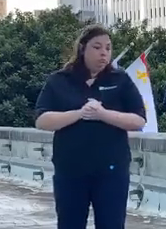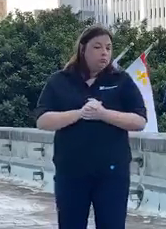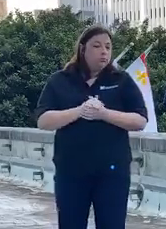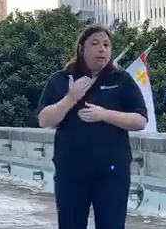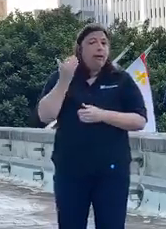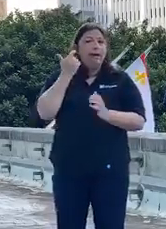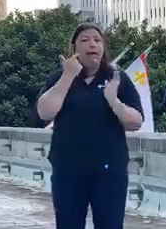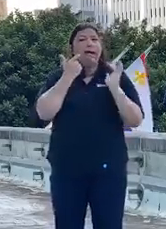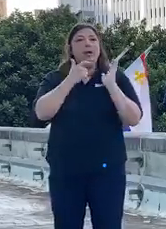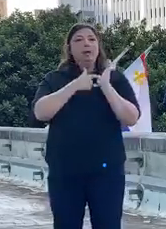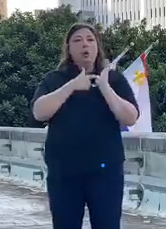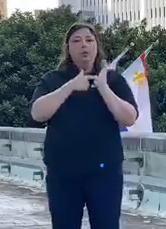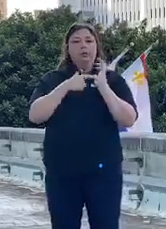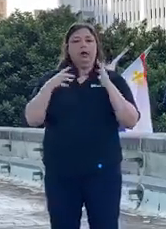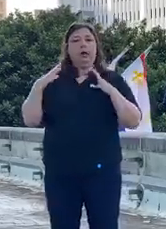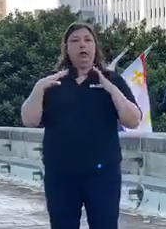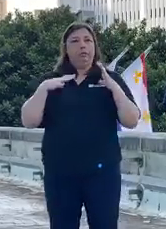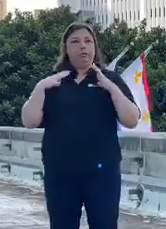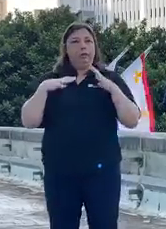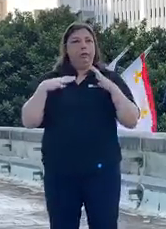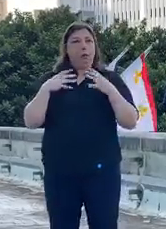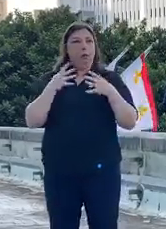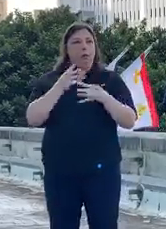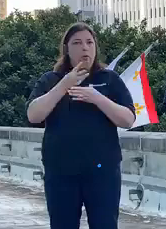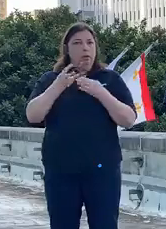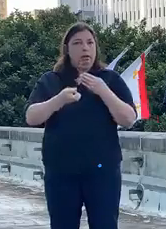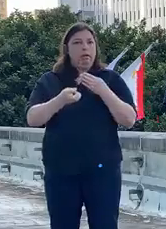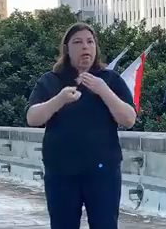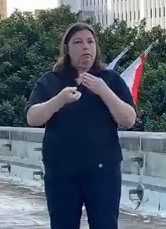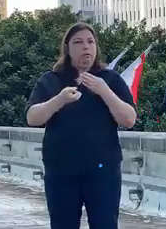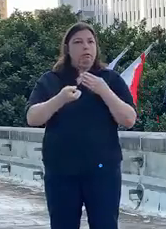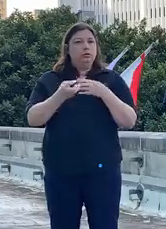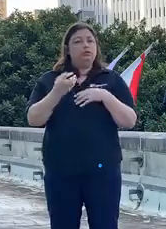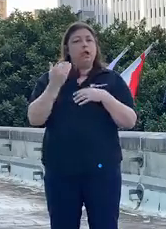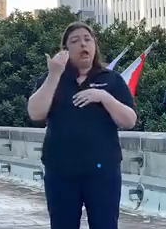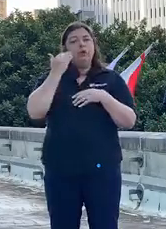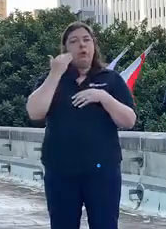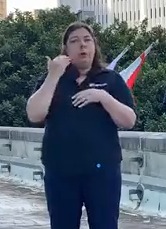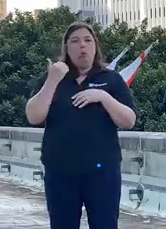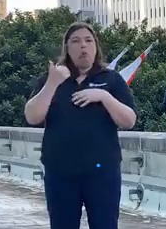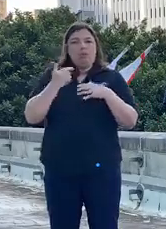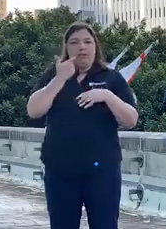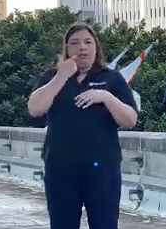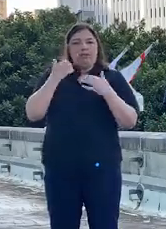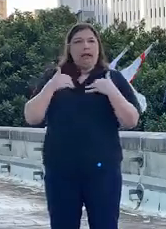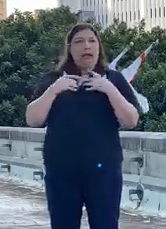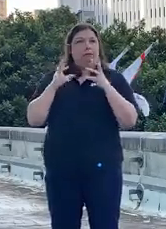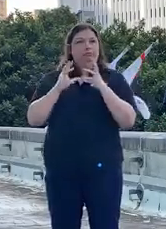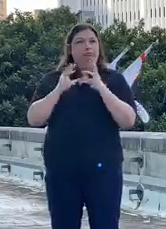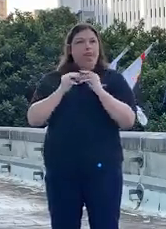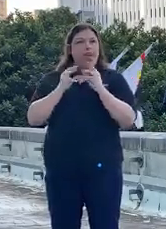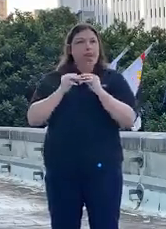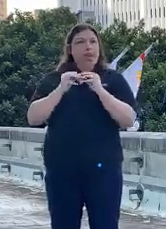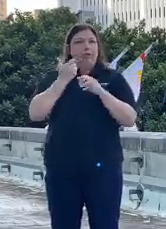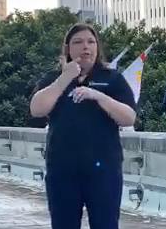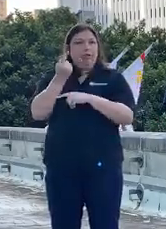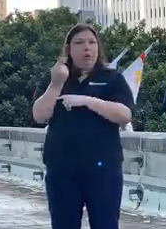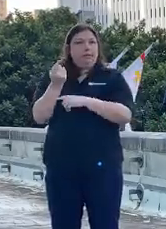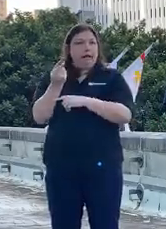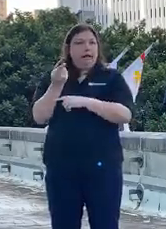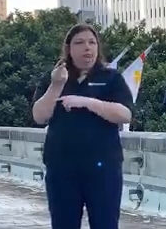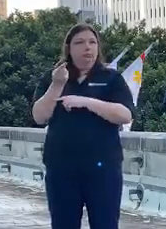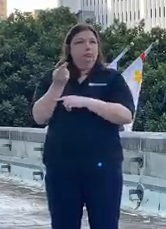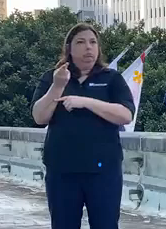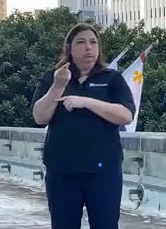I noticed over the holiday weekend, we did this press conference on Thursday